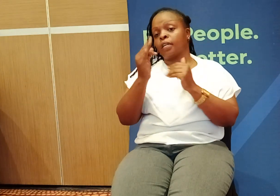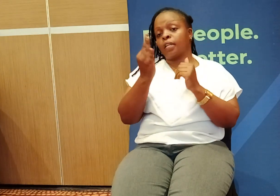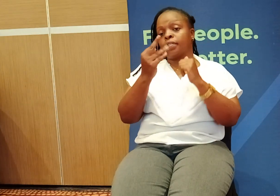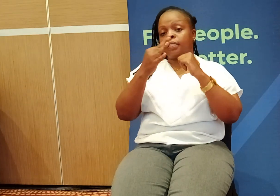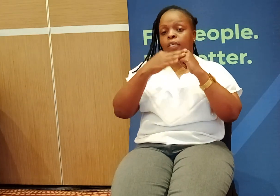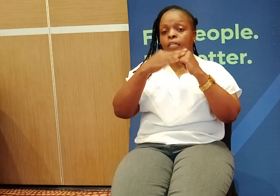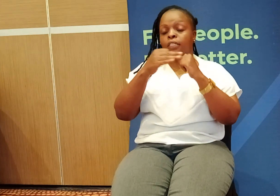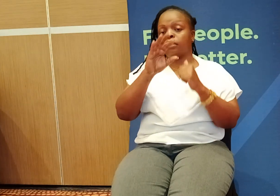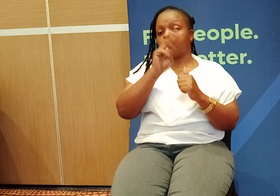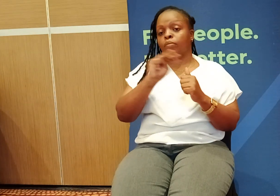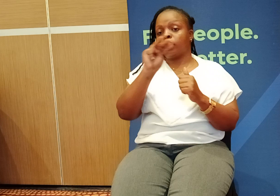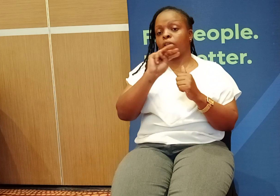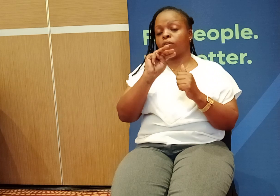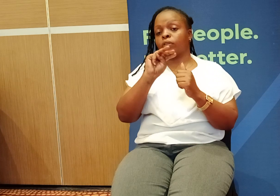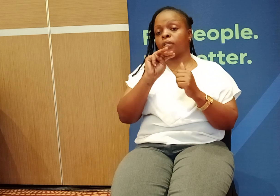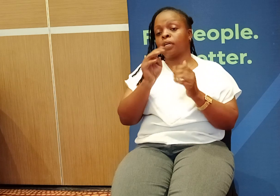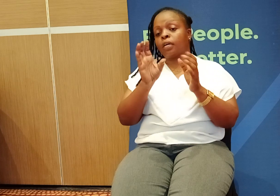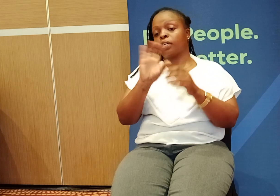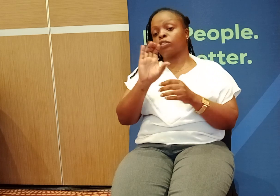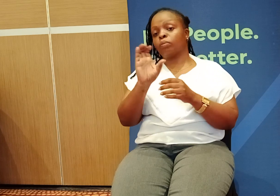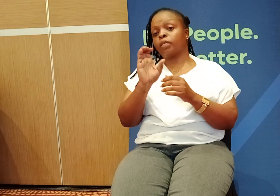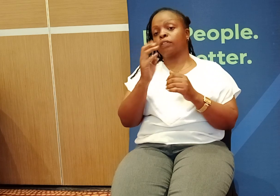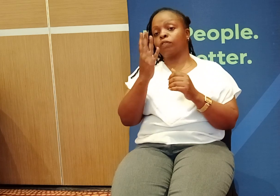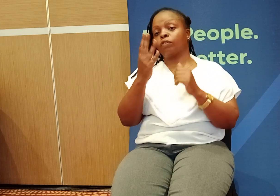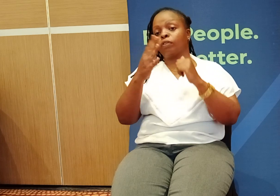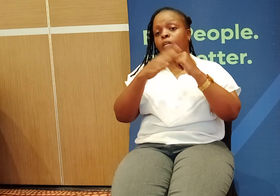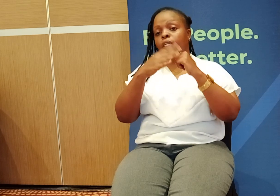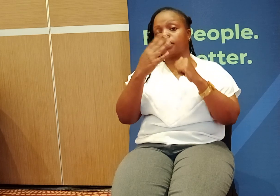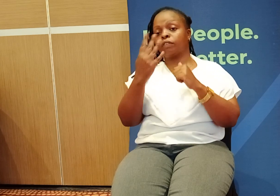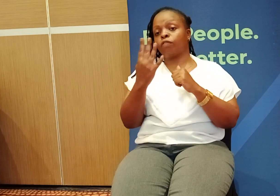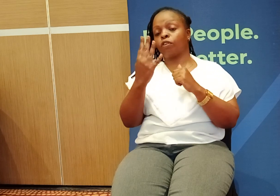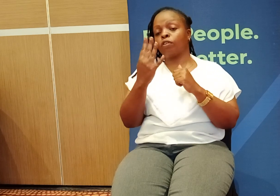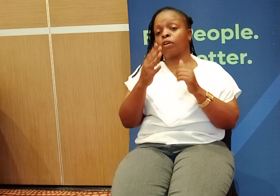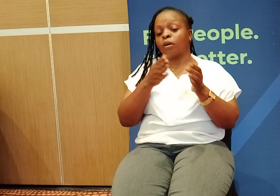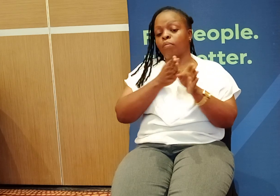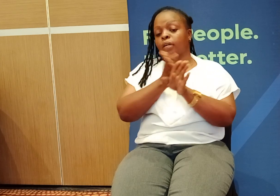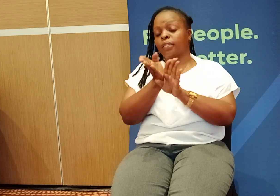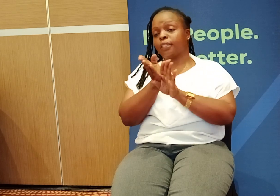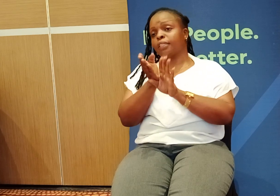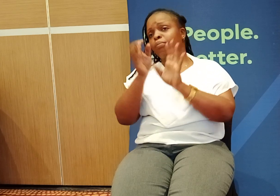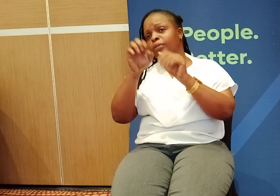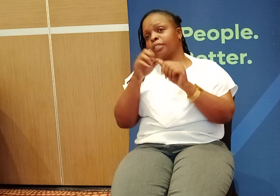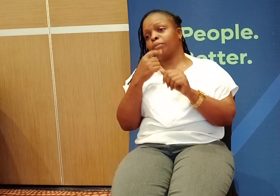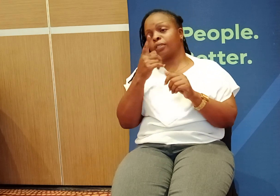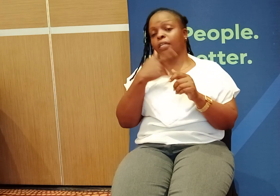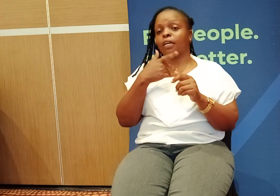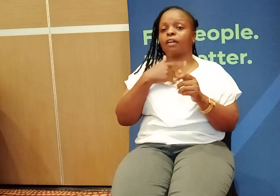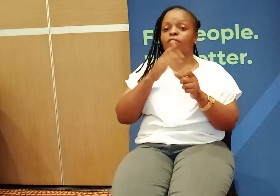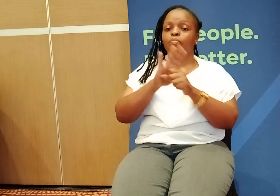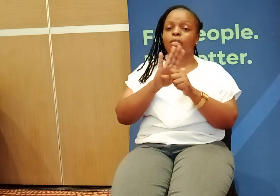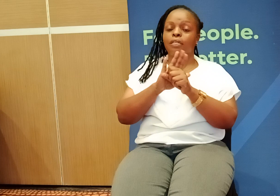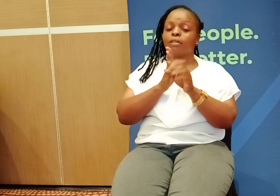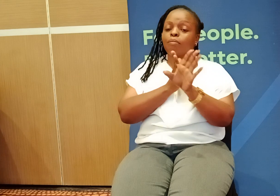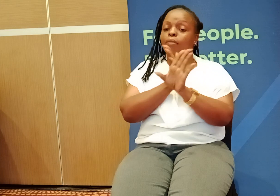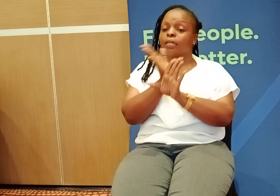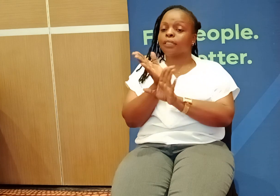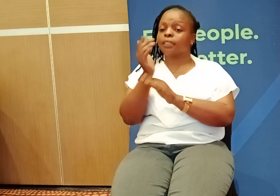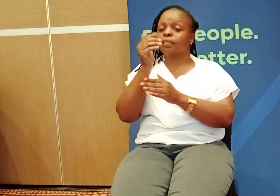594 branches. And I know people will always tell me, Paul, but you have too many branches when you're moving